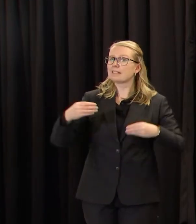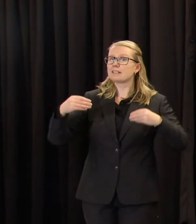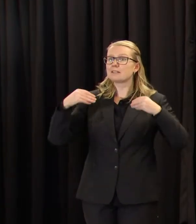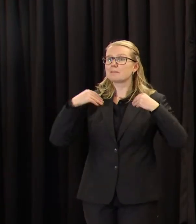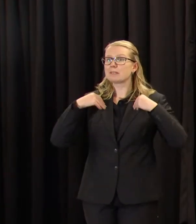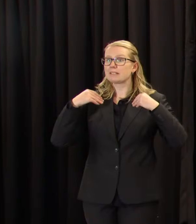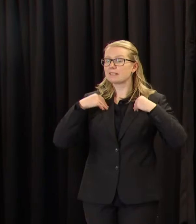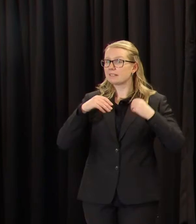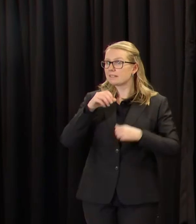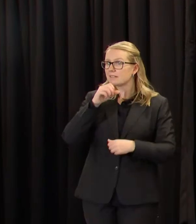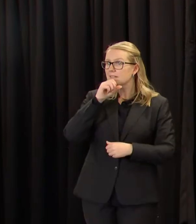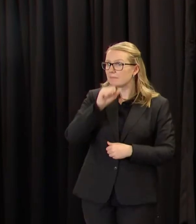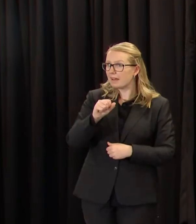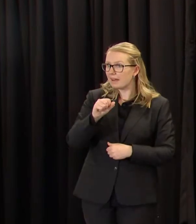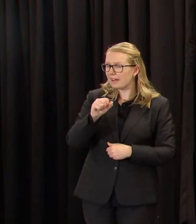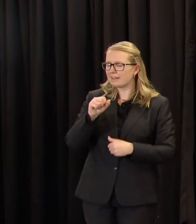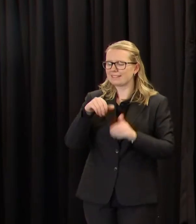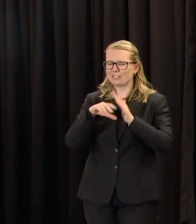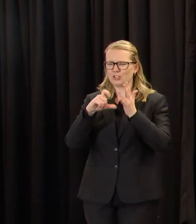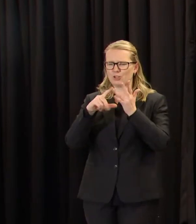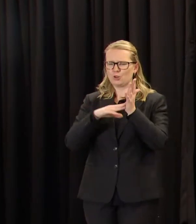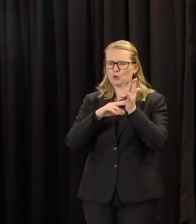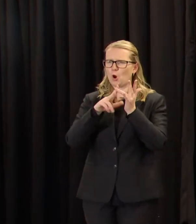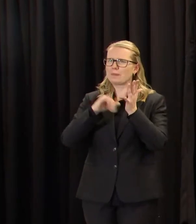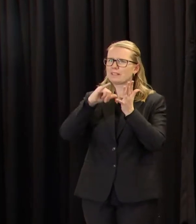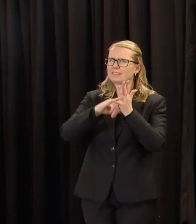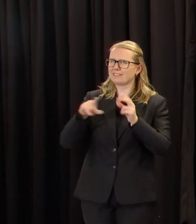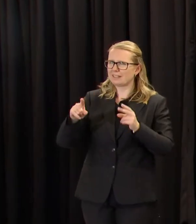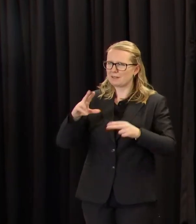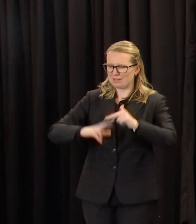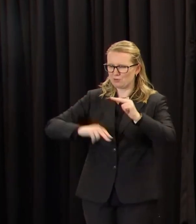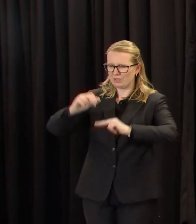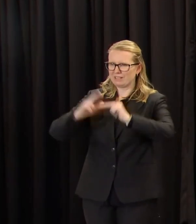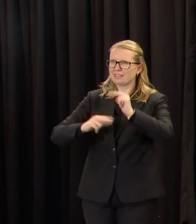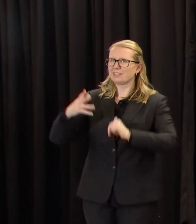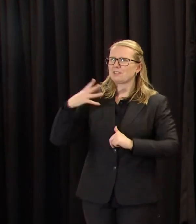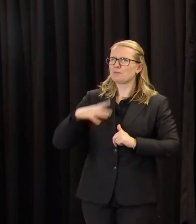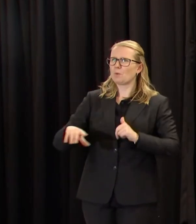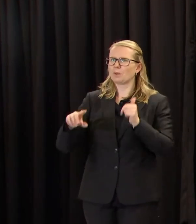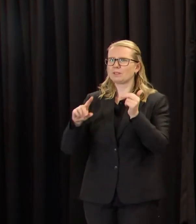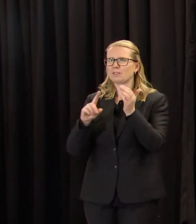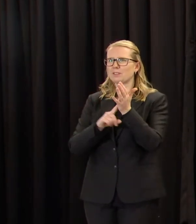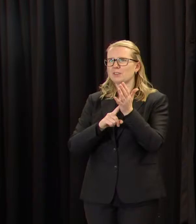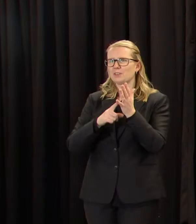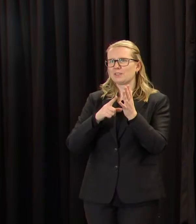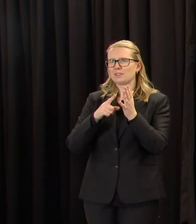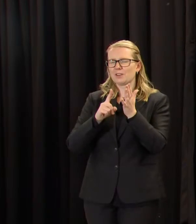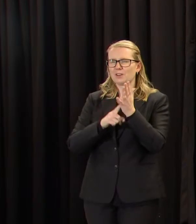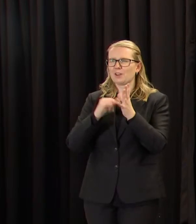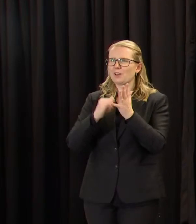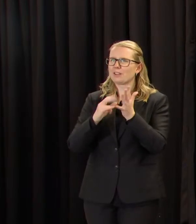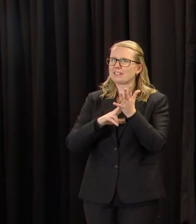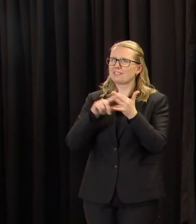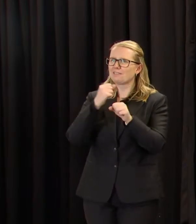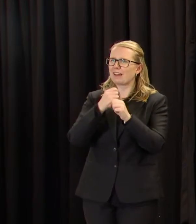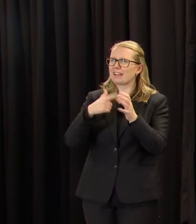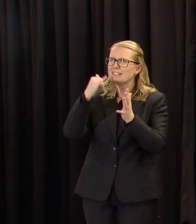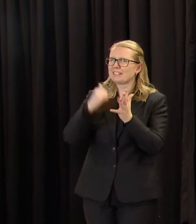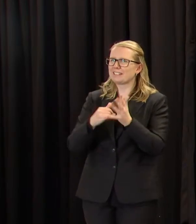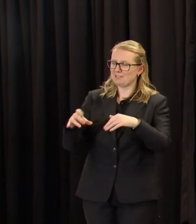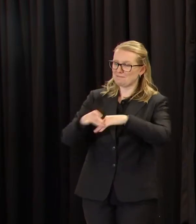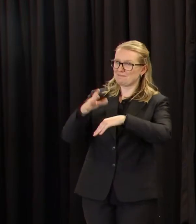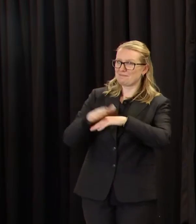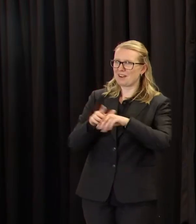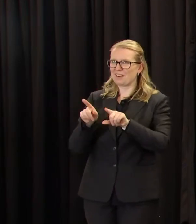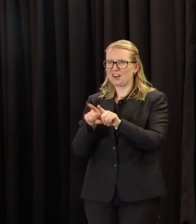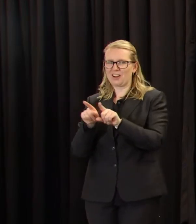Commons on St Kilda Road that wants to do a like Las Vegas-style marriage and vaccination for the bride and groom and others. I